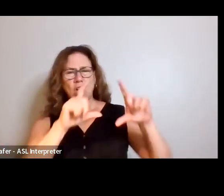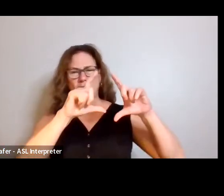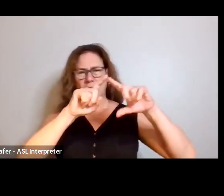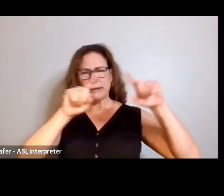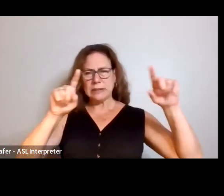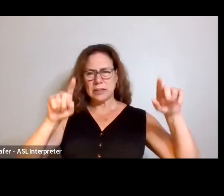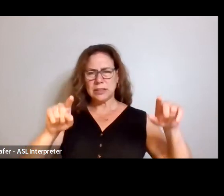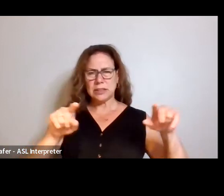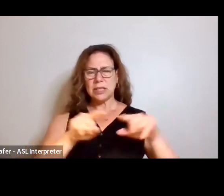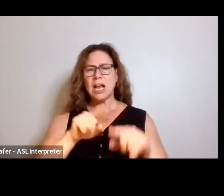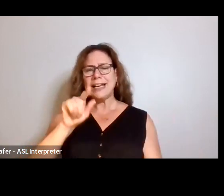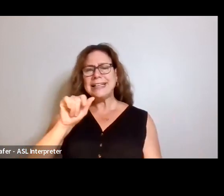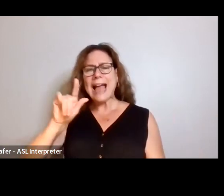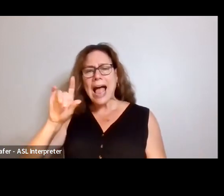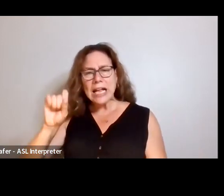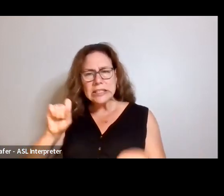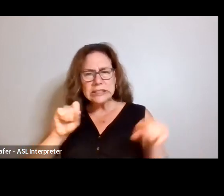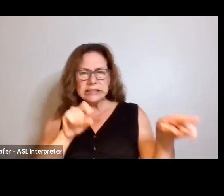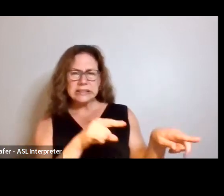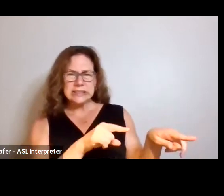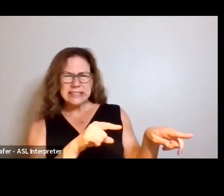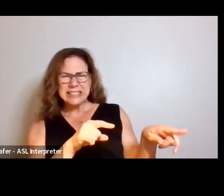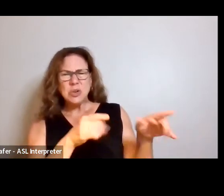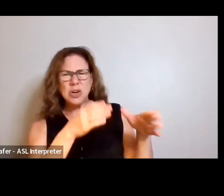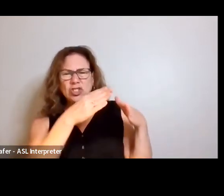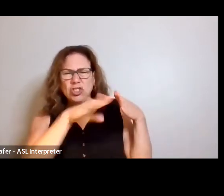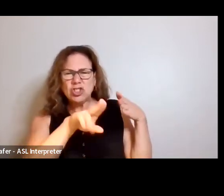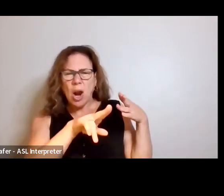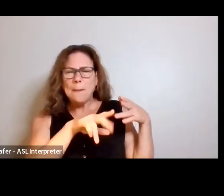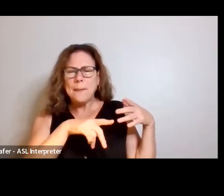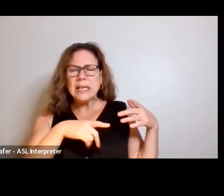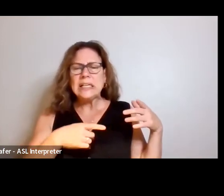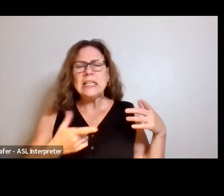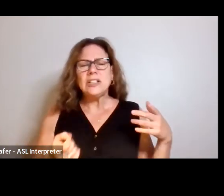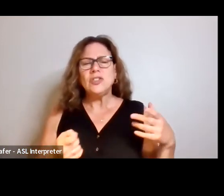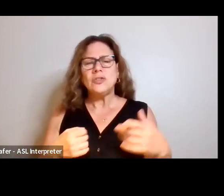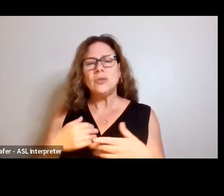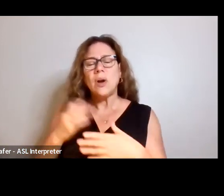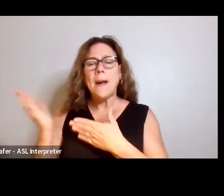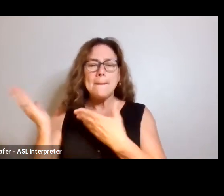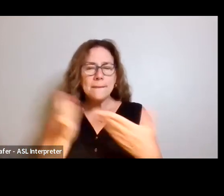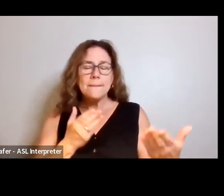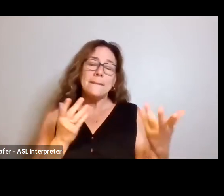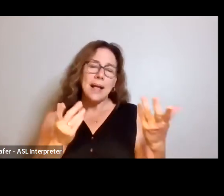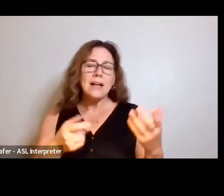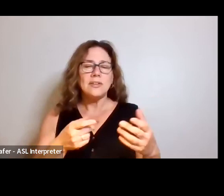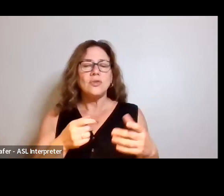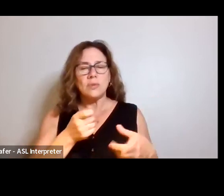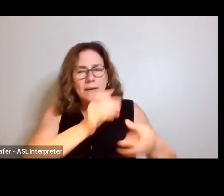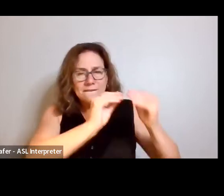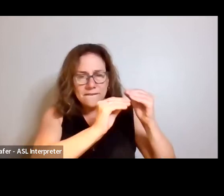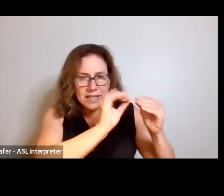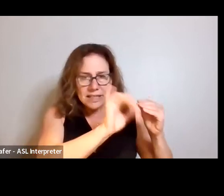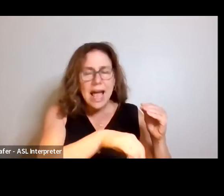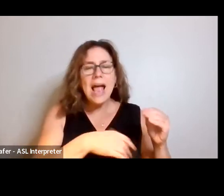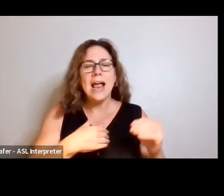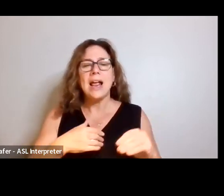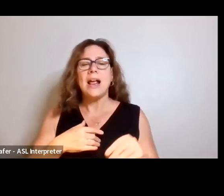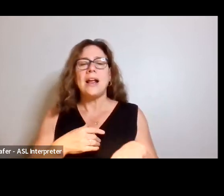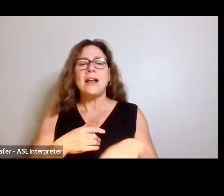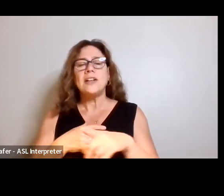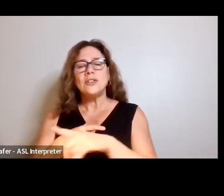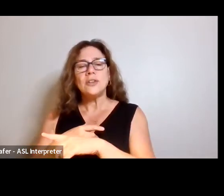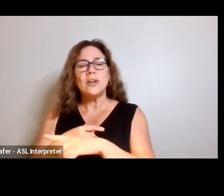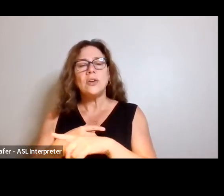was kidding. She was not. And so I did, and I brought my son along too. do. And the three of us kind of went in a little